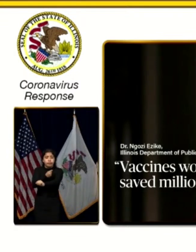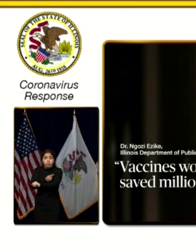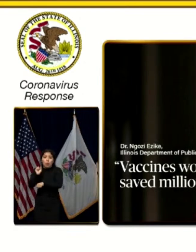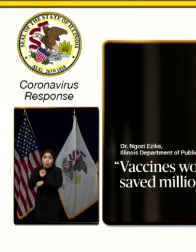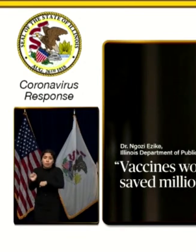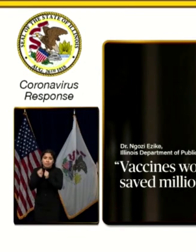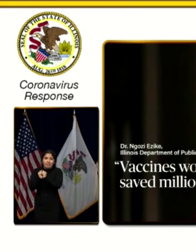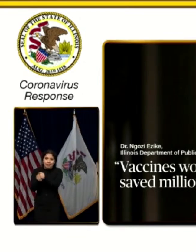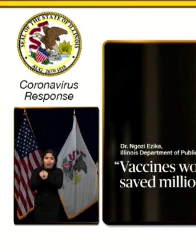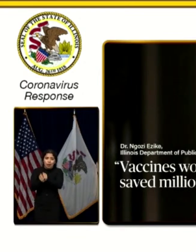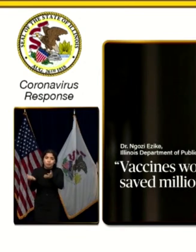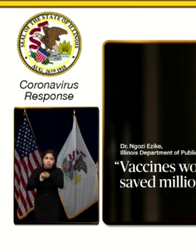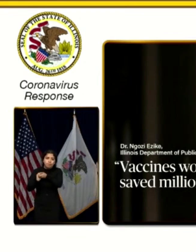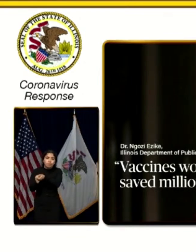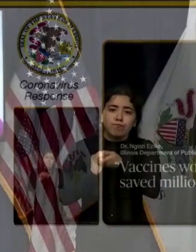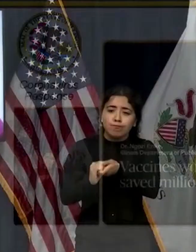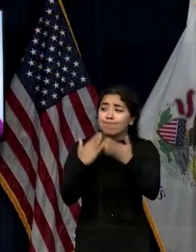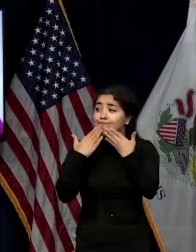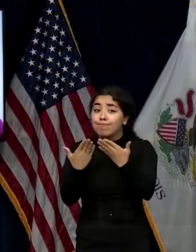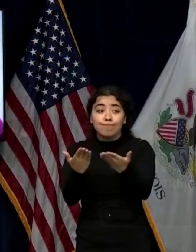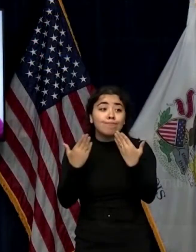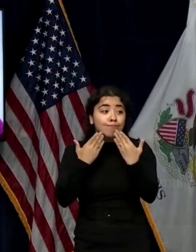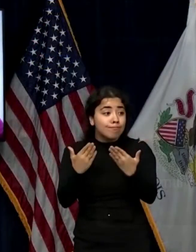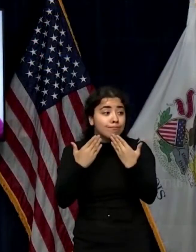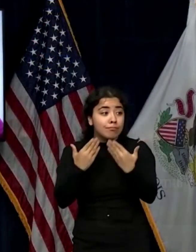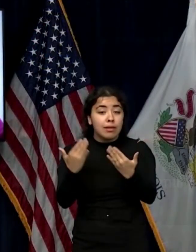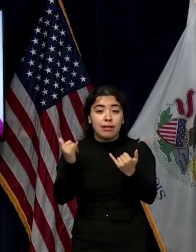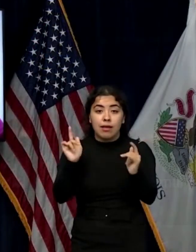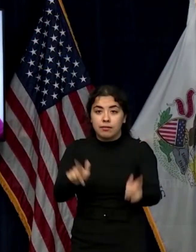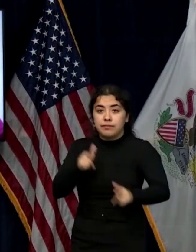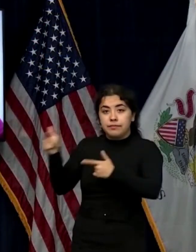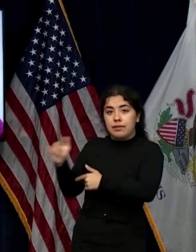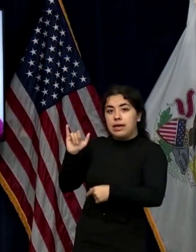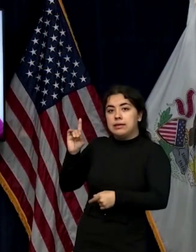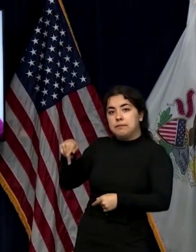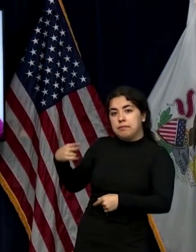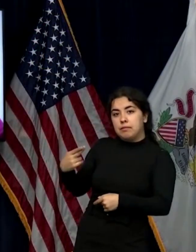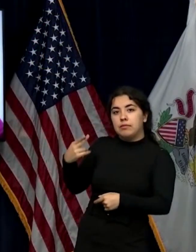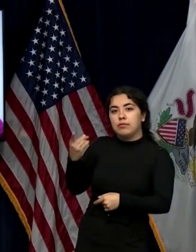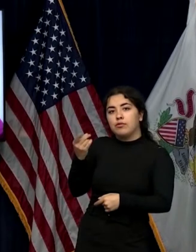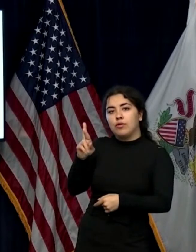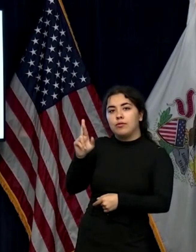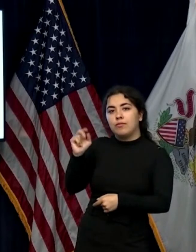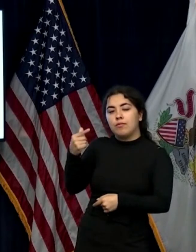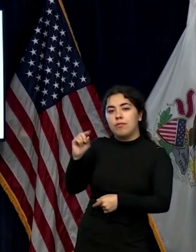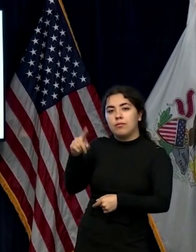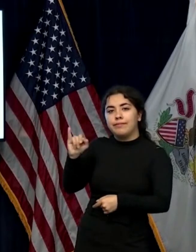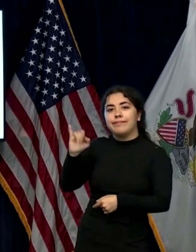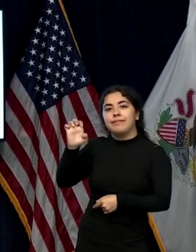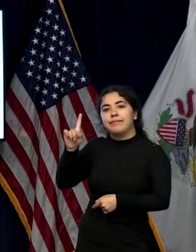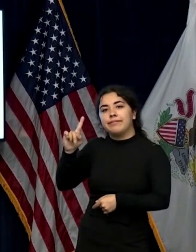And I want to thank everybody, and with that, I'll turn it over to our IDPH Director, Dr. Ngozi Ezike. Doctor?